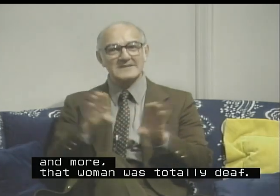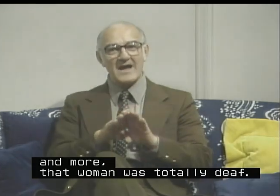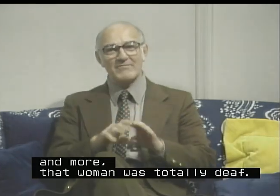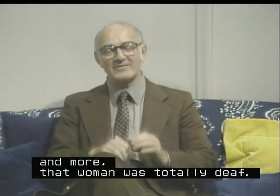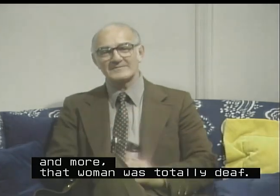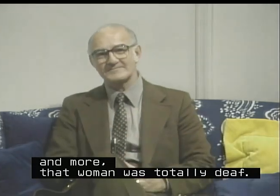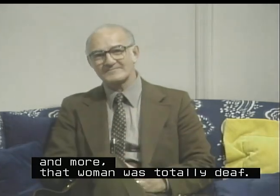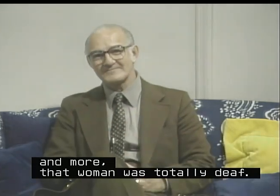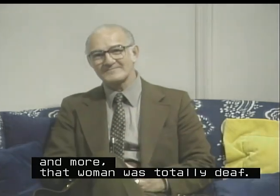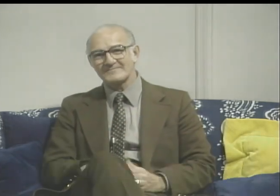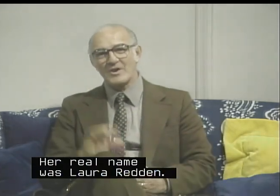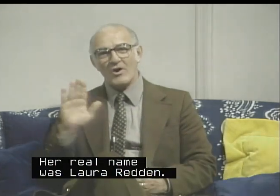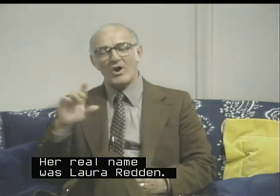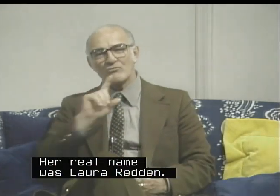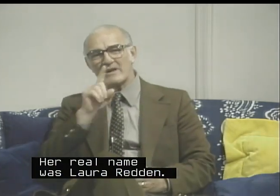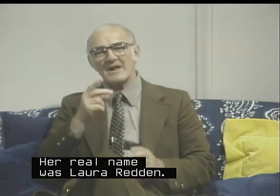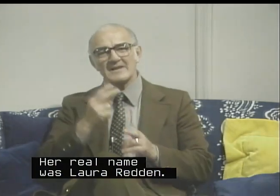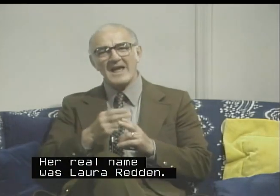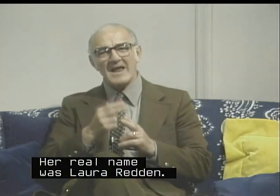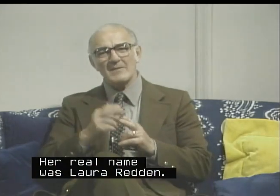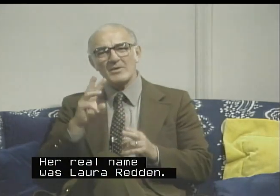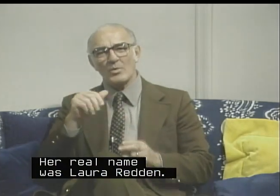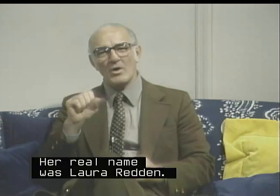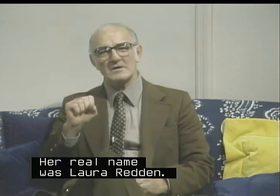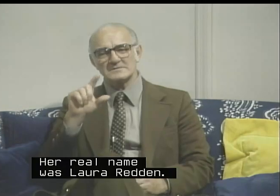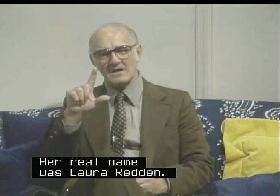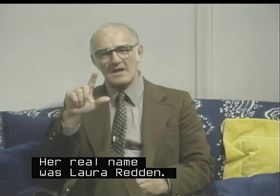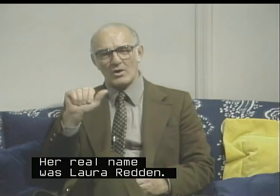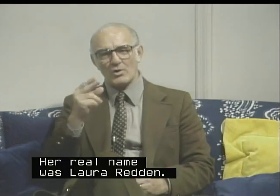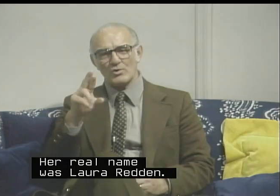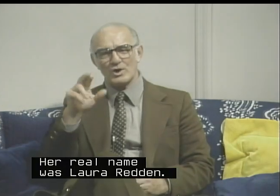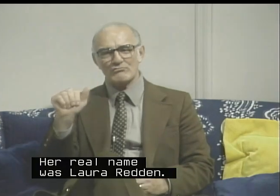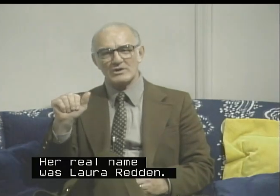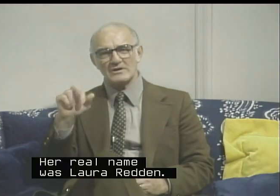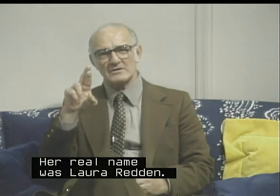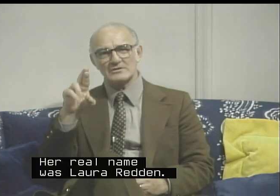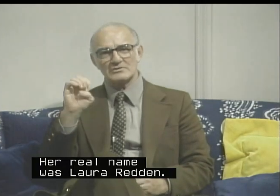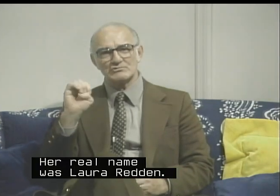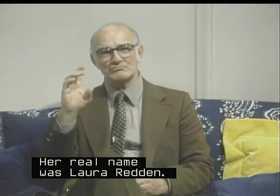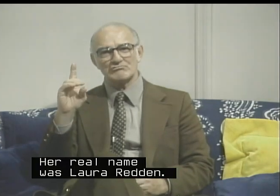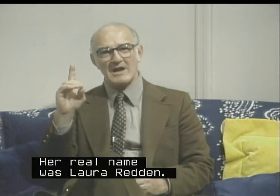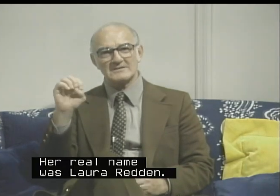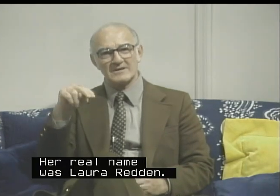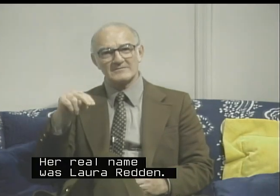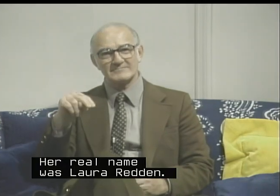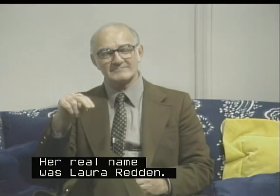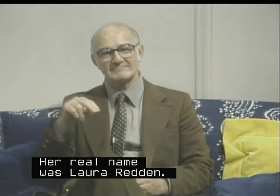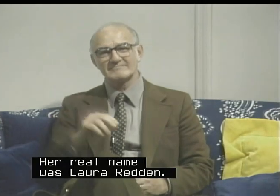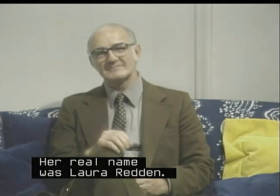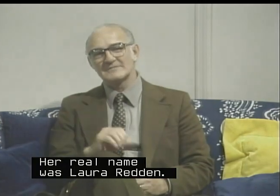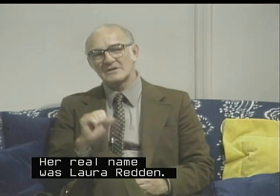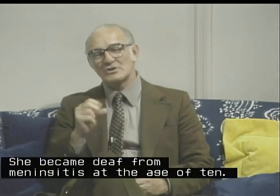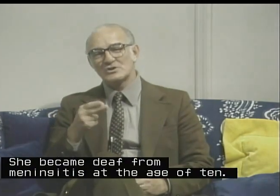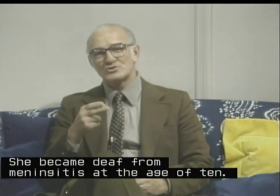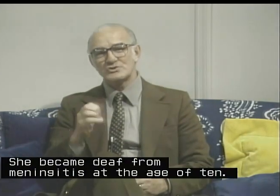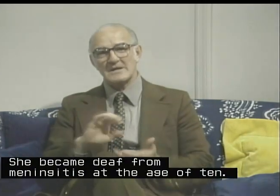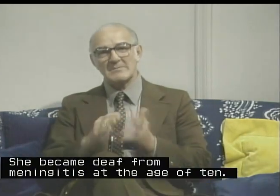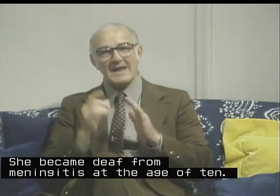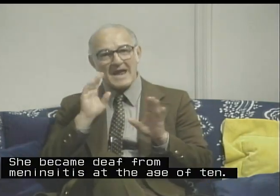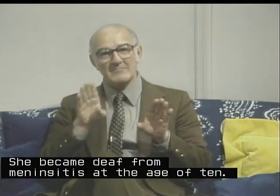deaf. Her real name was Laura Rodden. For he became